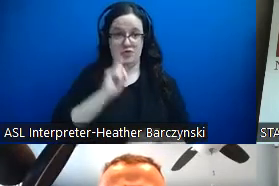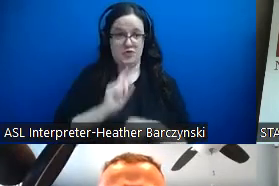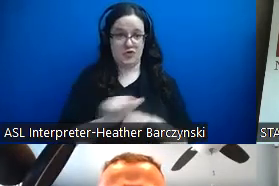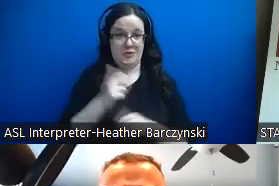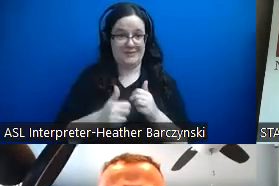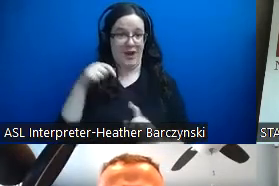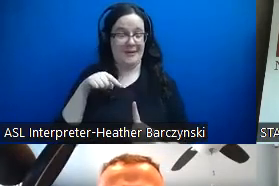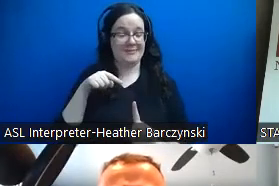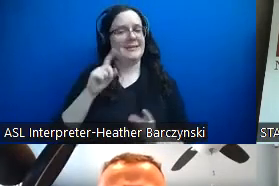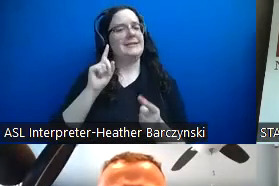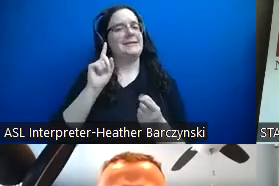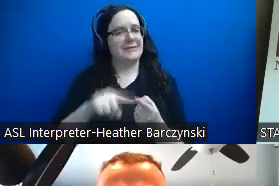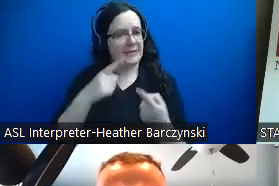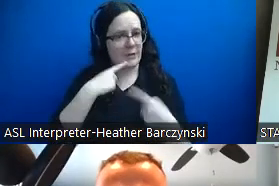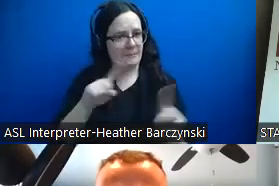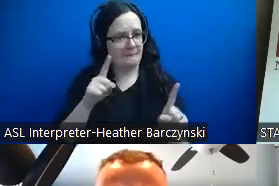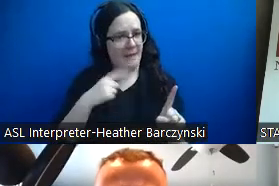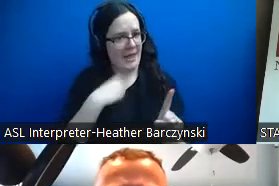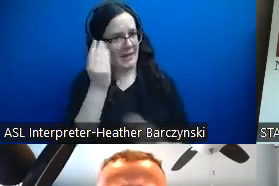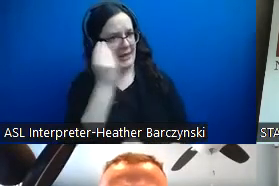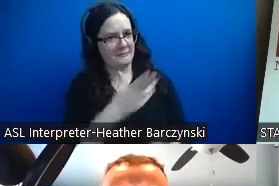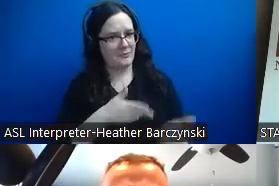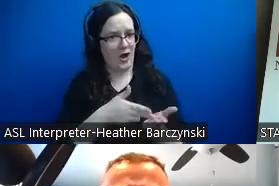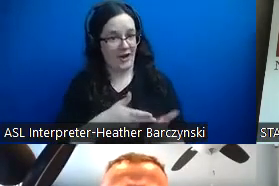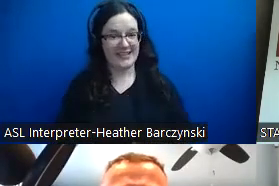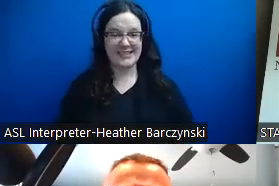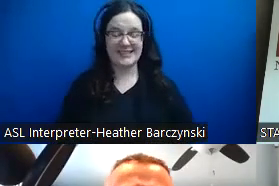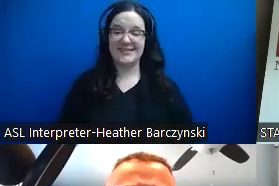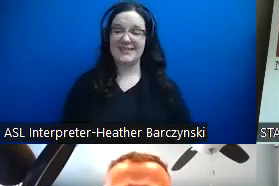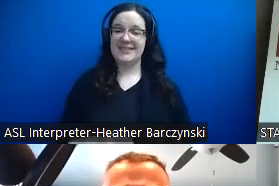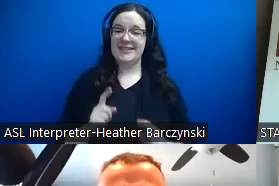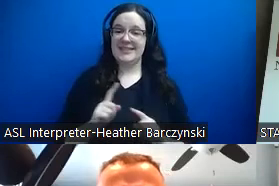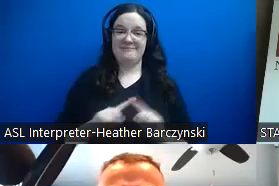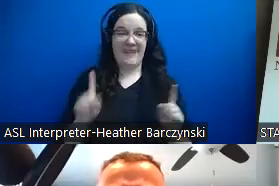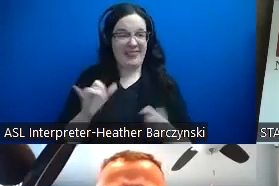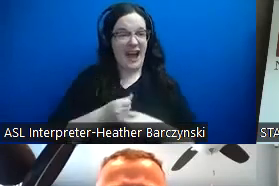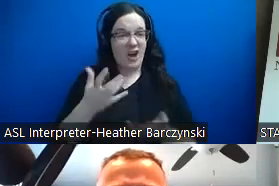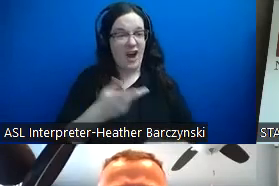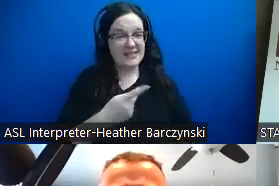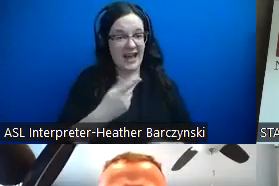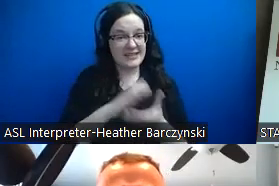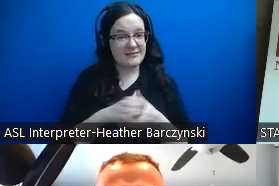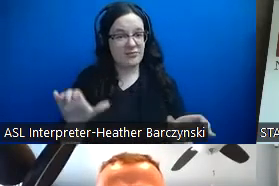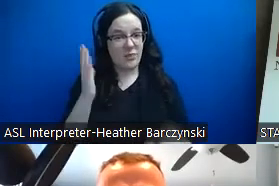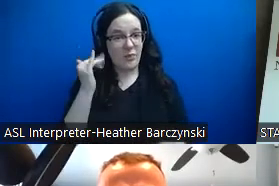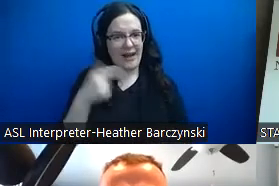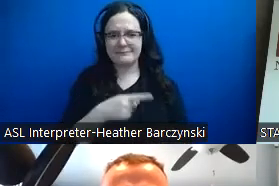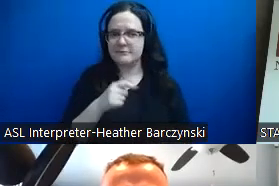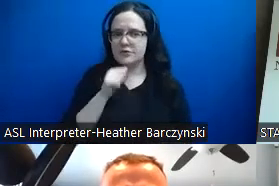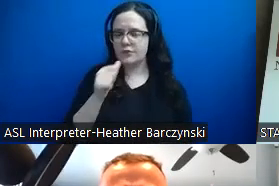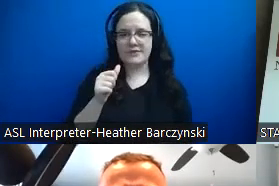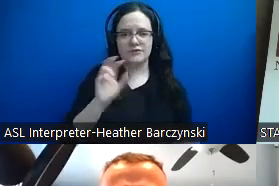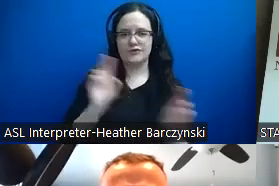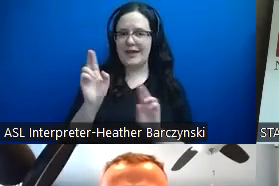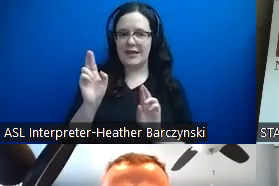finally came clean with it. Well, it drove us to a separation because she just was not ready to deal with that with 2 young children and to deal